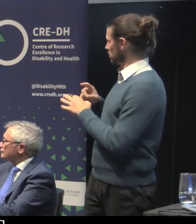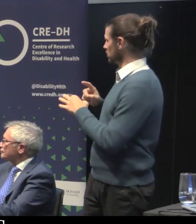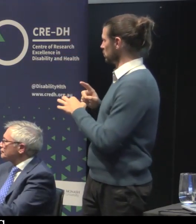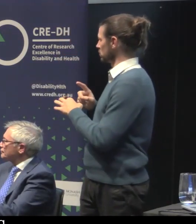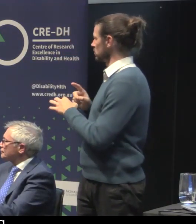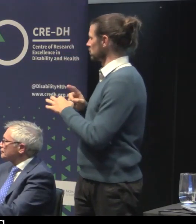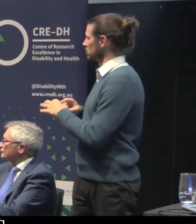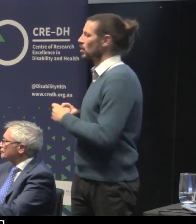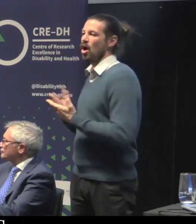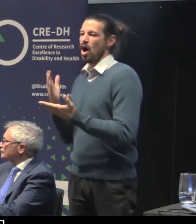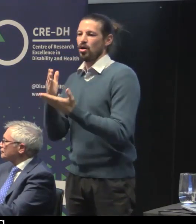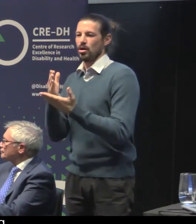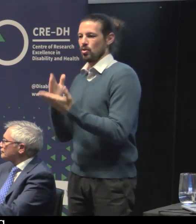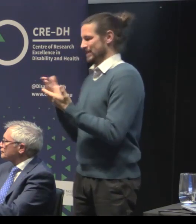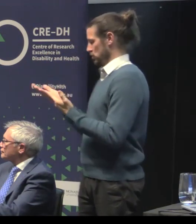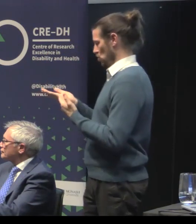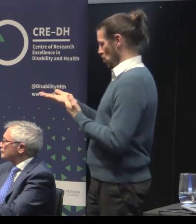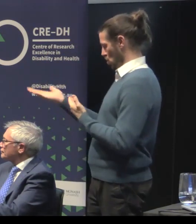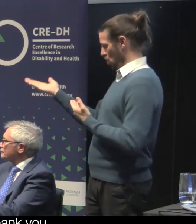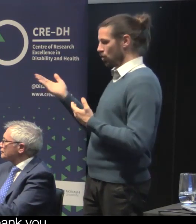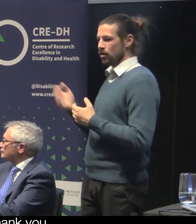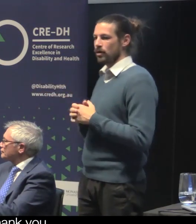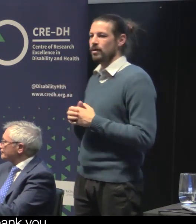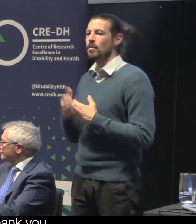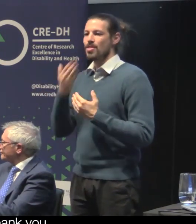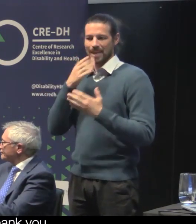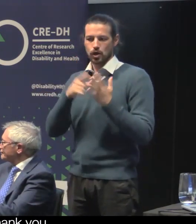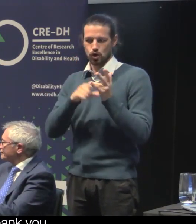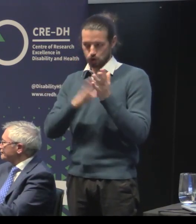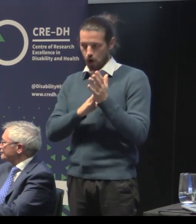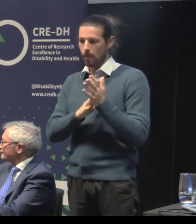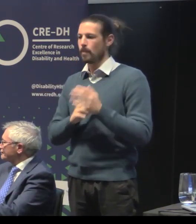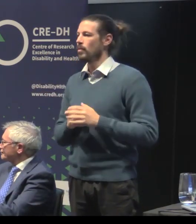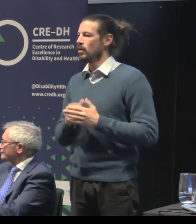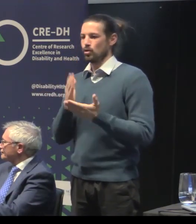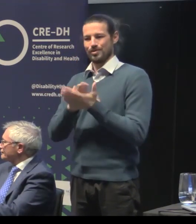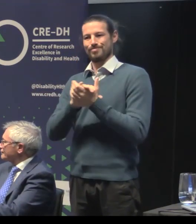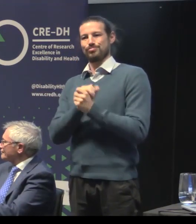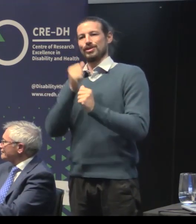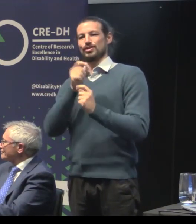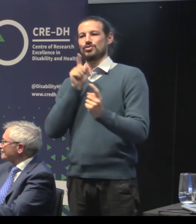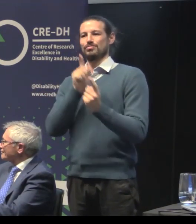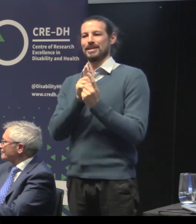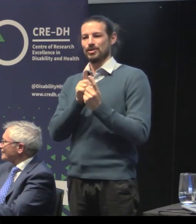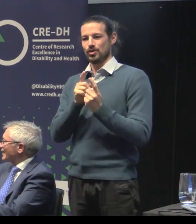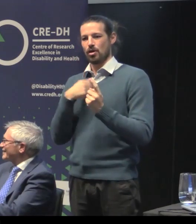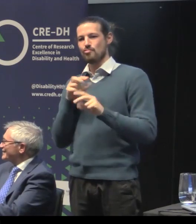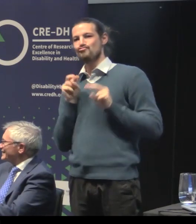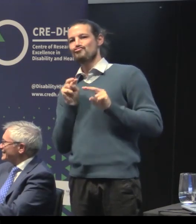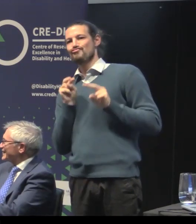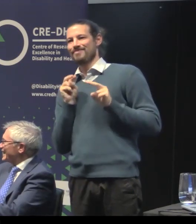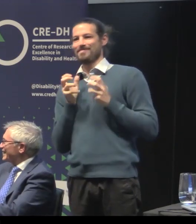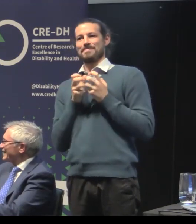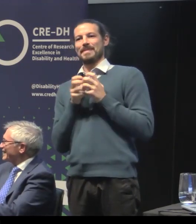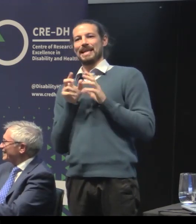Really, to everyone, but thank you so much, Tom. It's a pleasure to meet you after citing you for so many